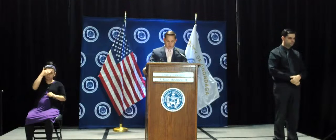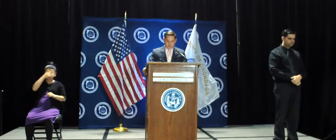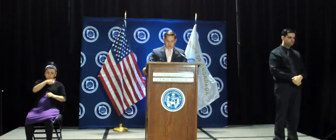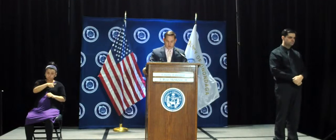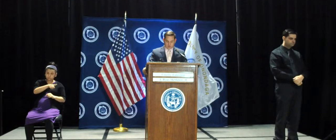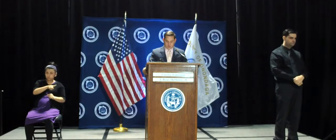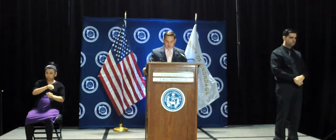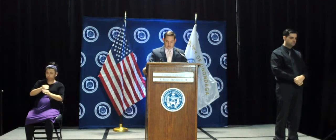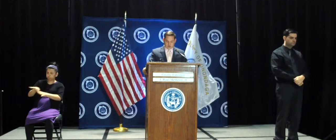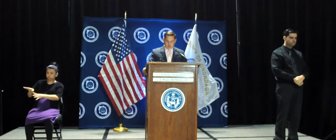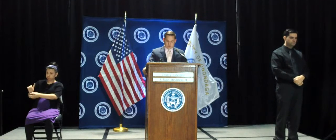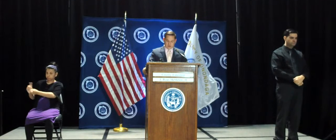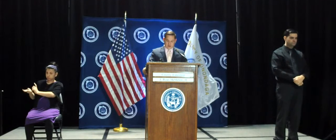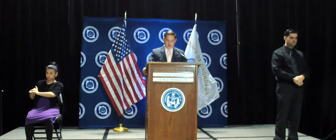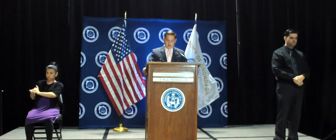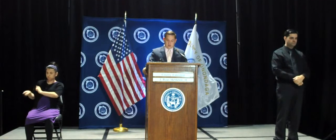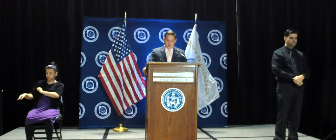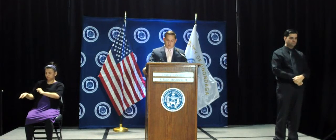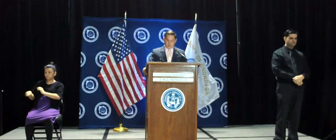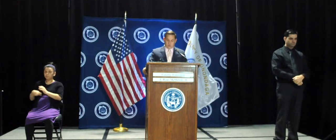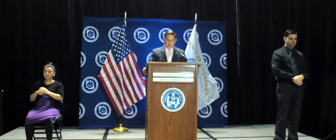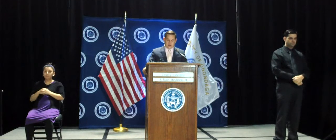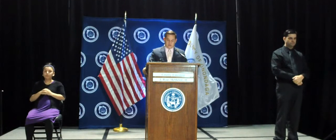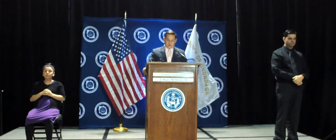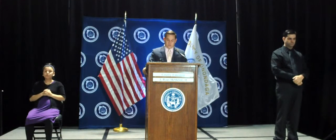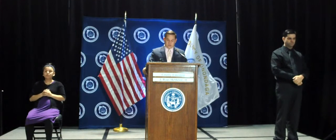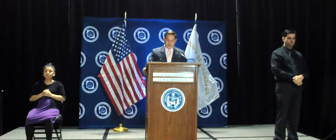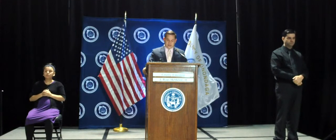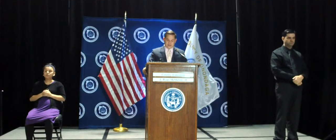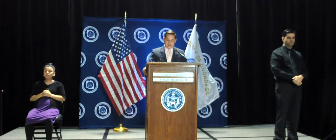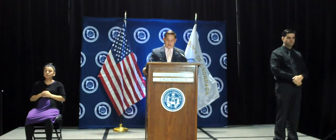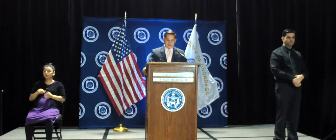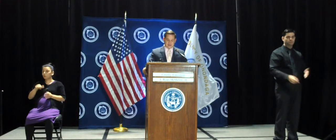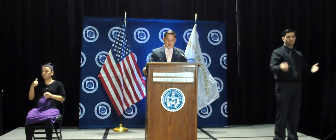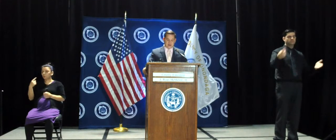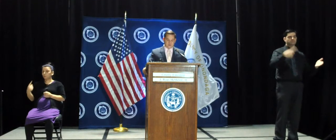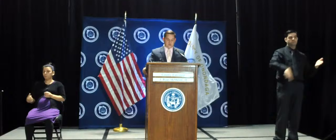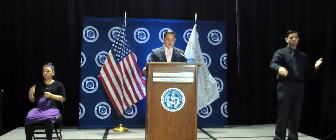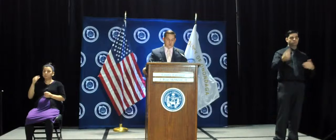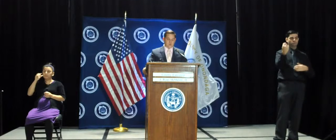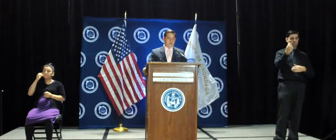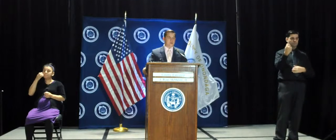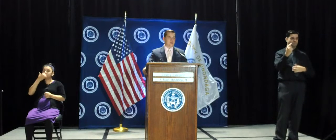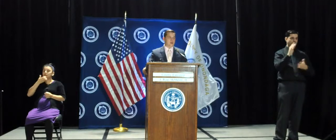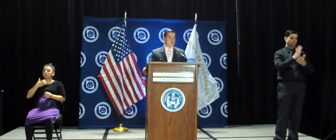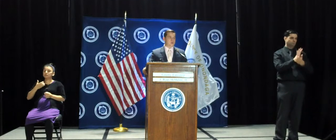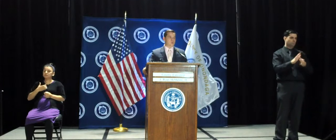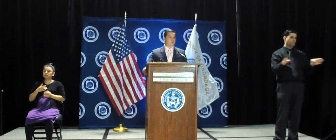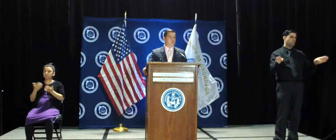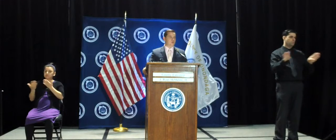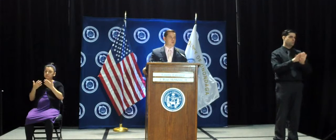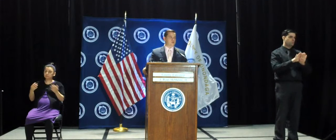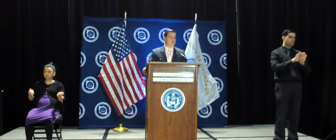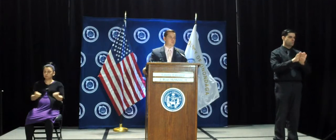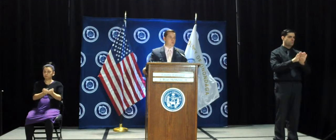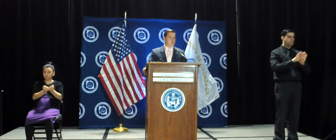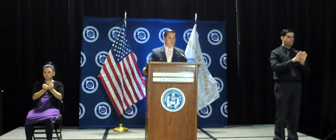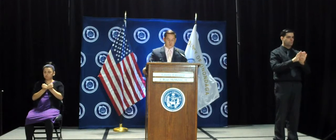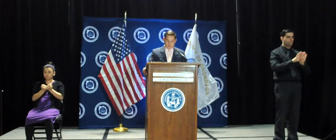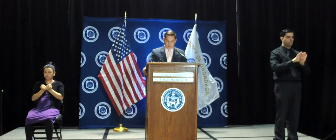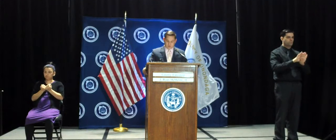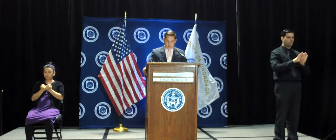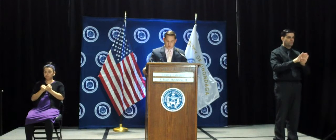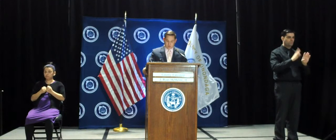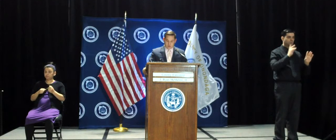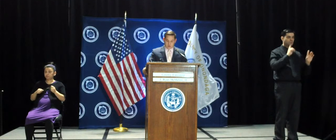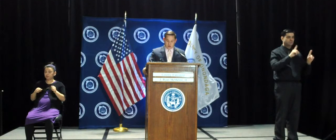By close of school next Tuesday, we will have completed testing at every school in the yellow zone. We have 36 more